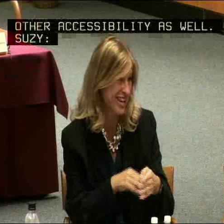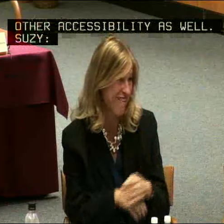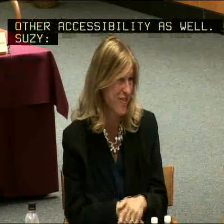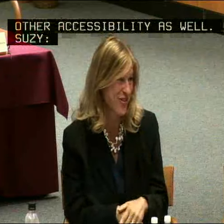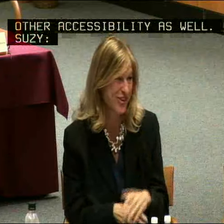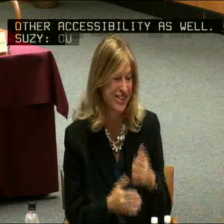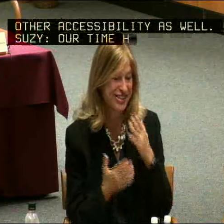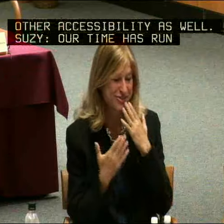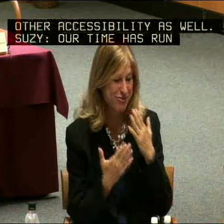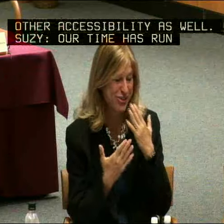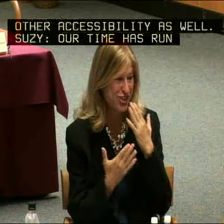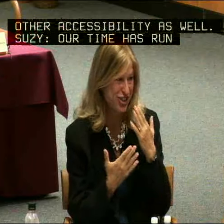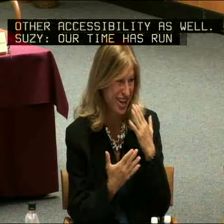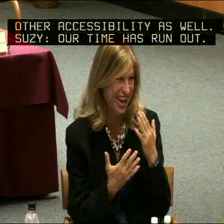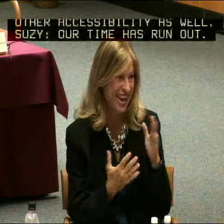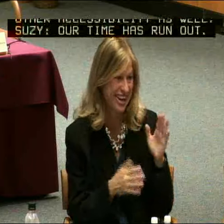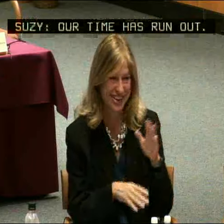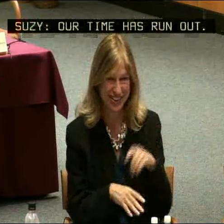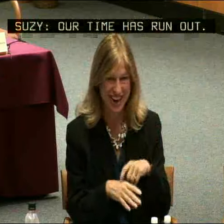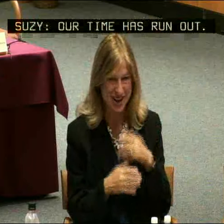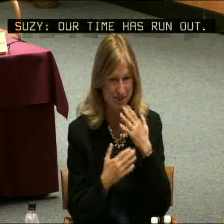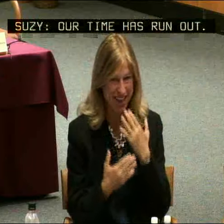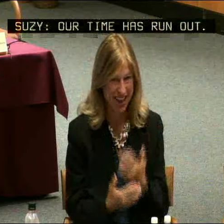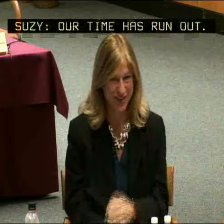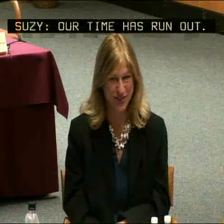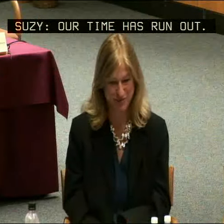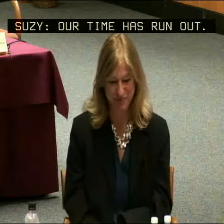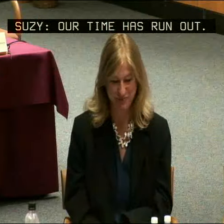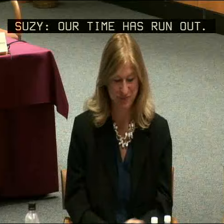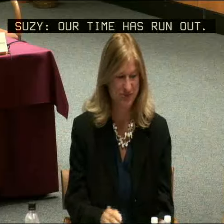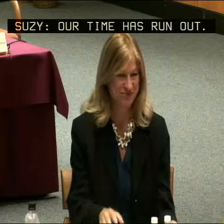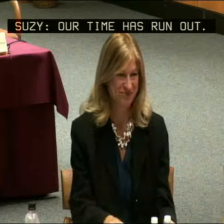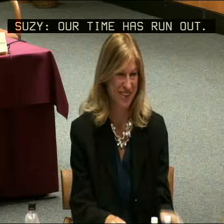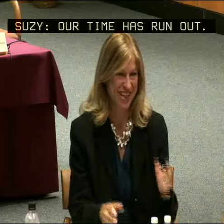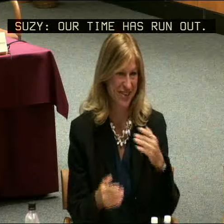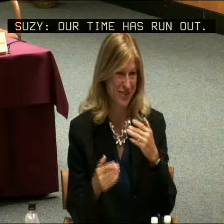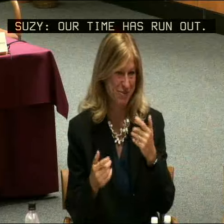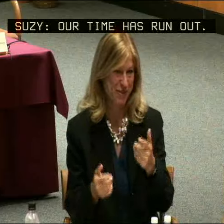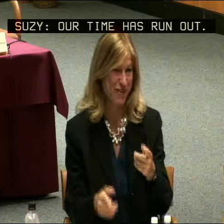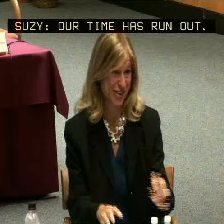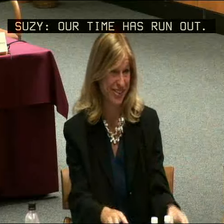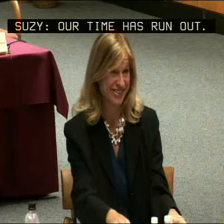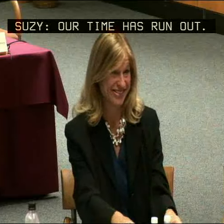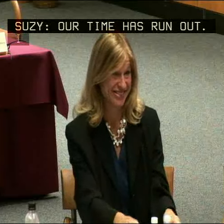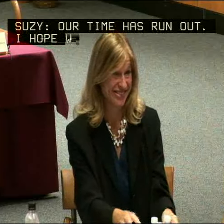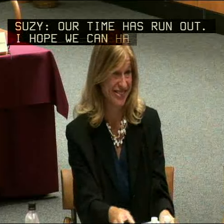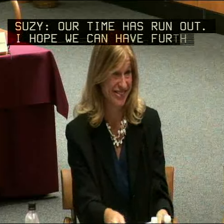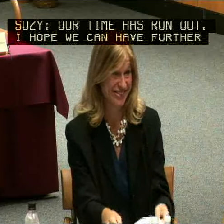I hope we can have further discussion after this meeting, but thank you so much for your input.